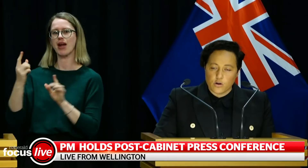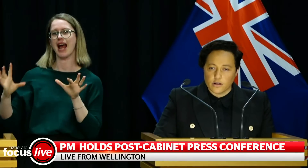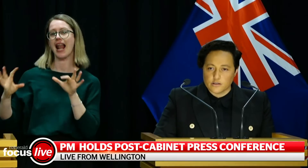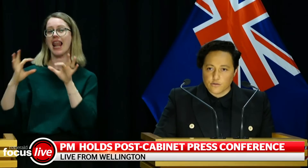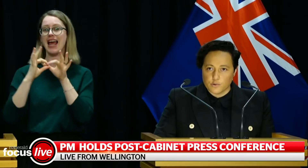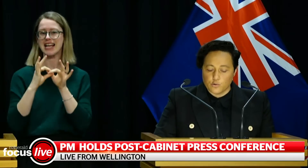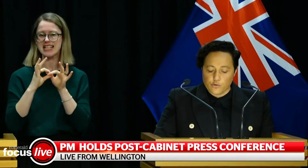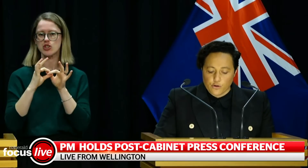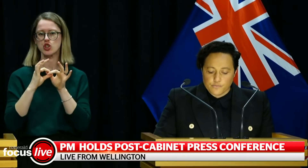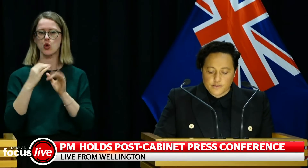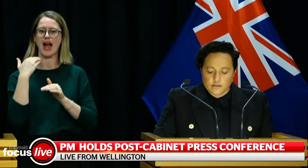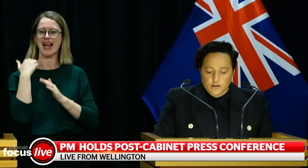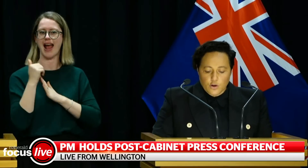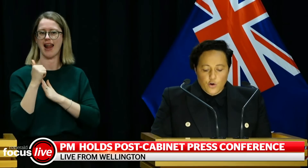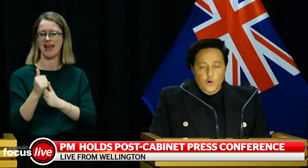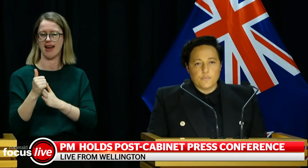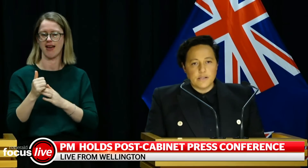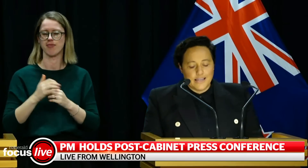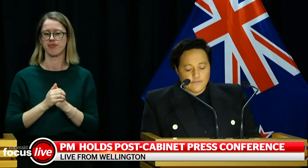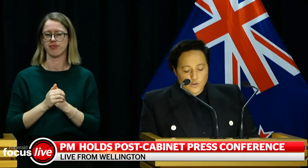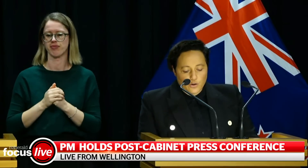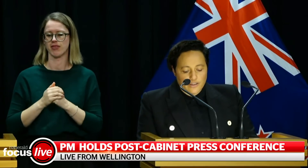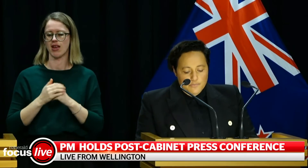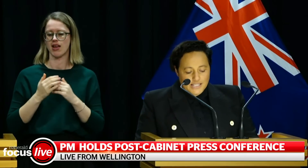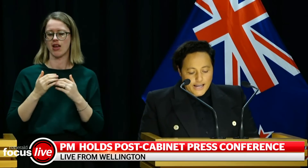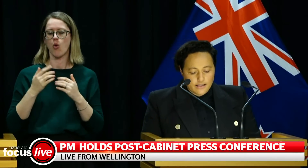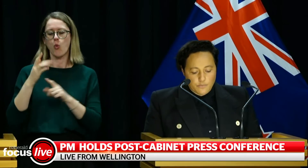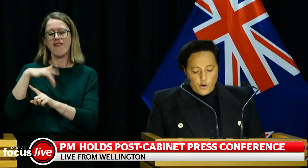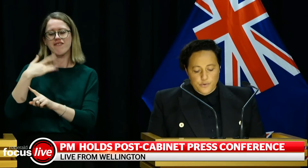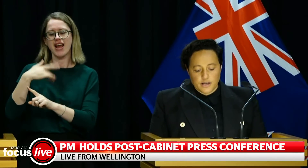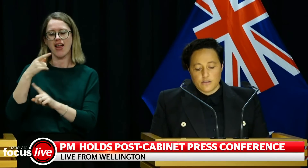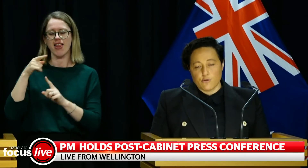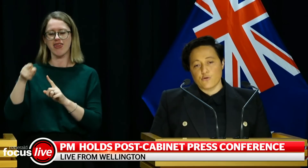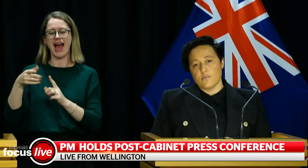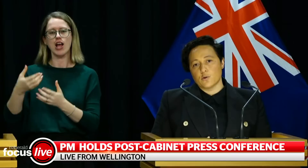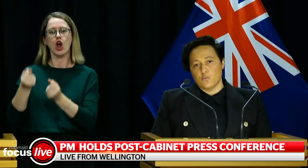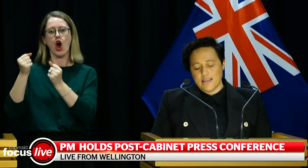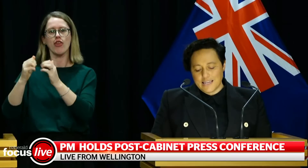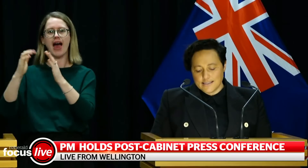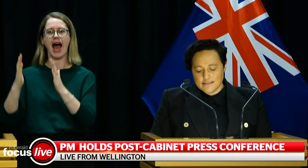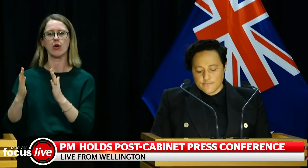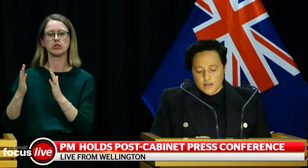from organised criminal groups, who are believed to have obtained the property through